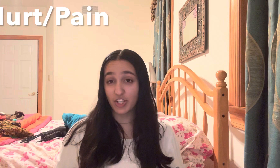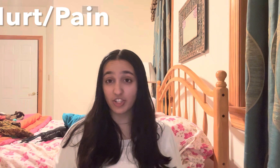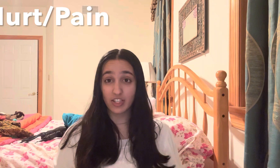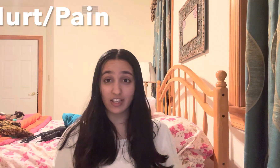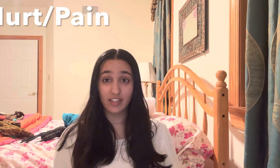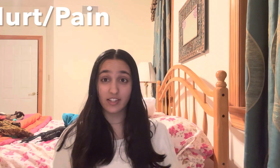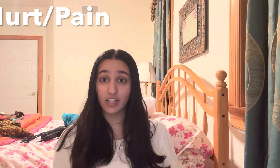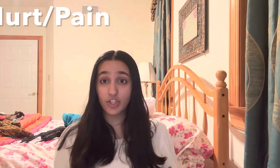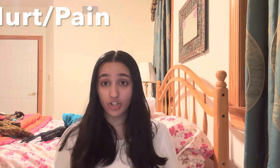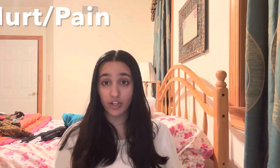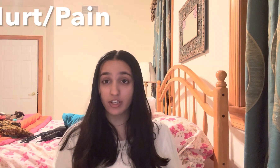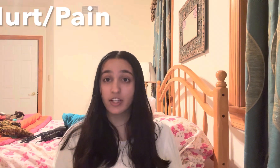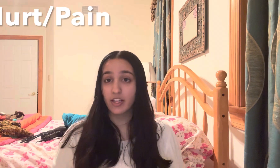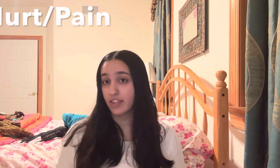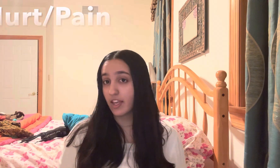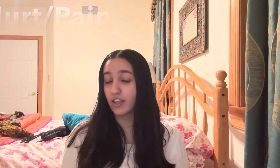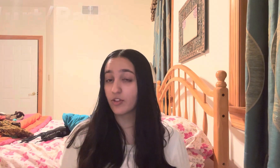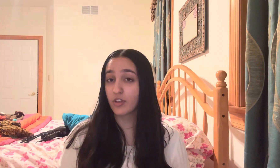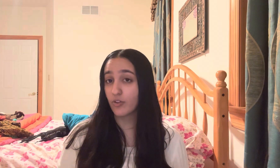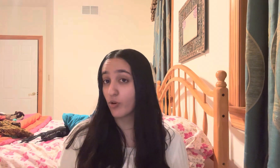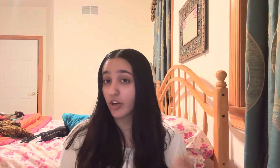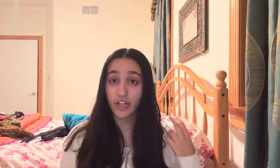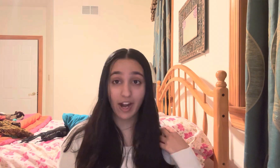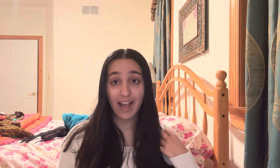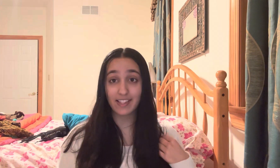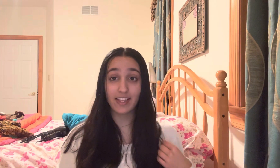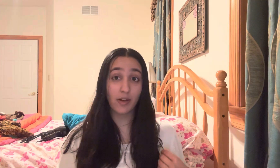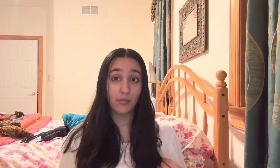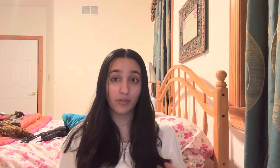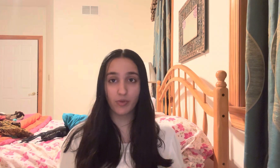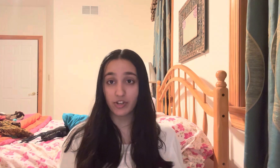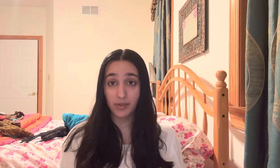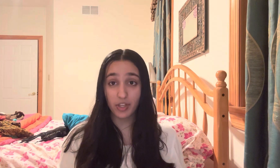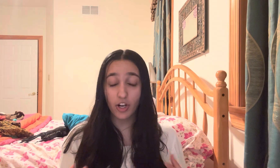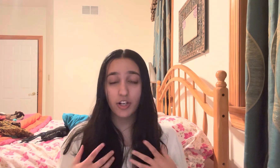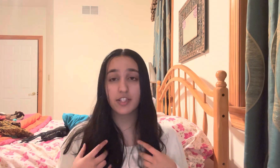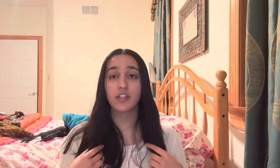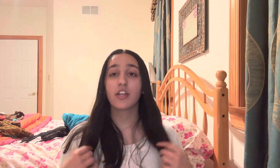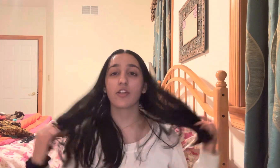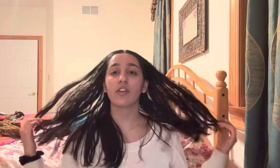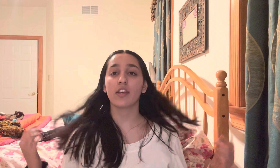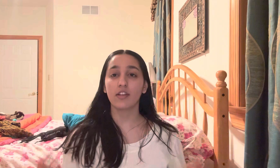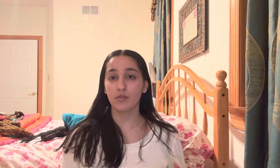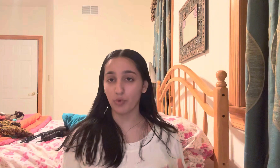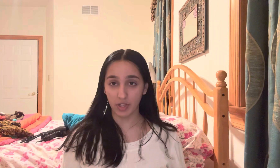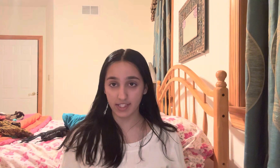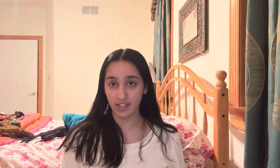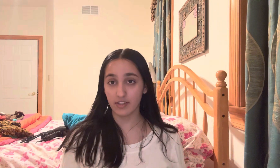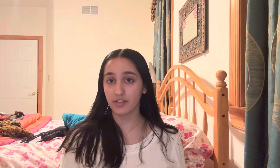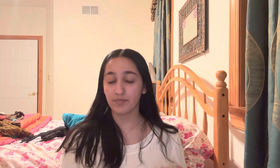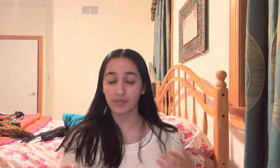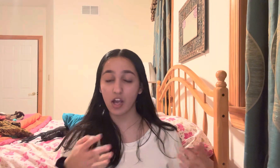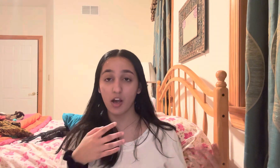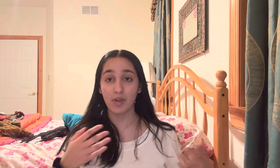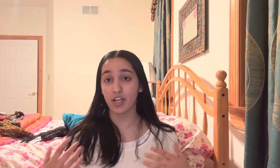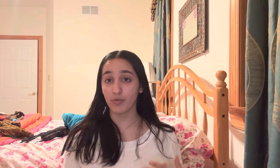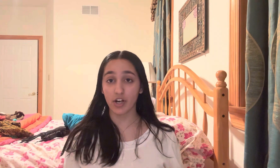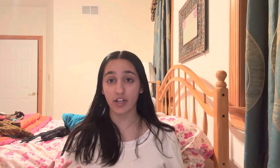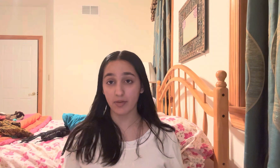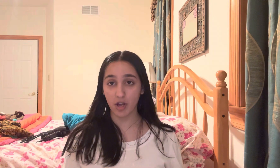patient is injured, or you're asking them where something hurts, you can point it anywhere in the